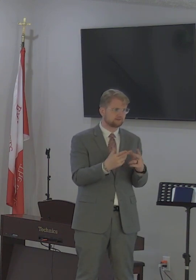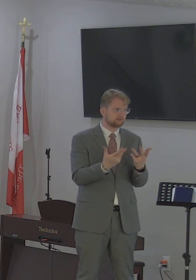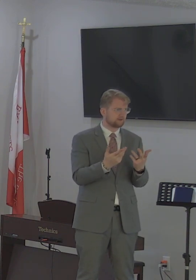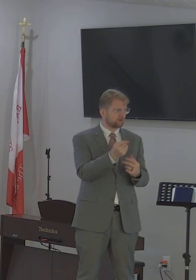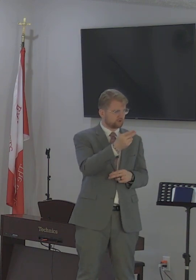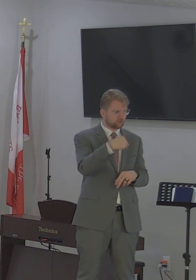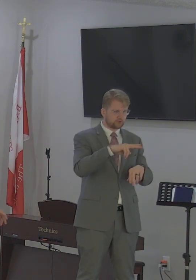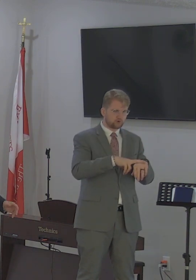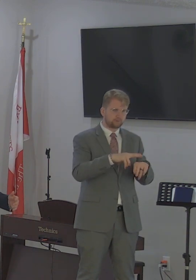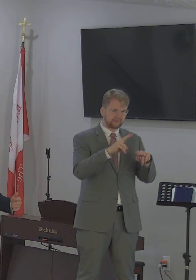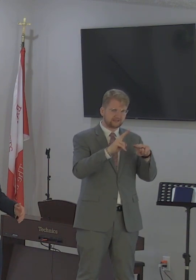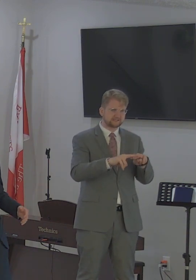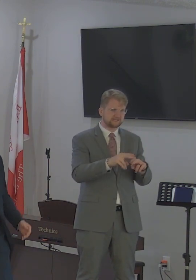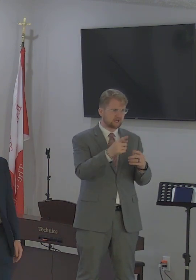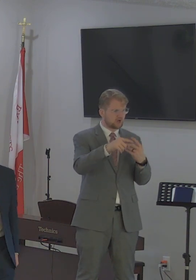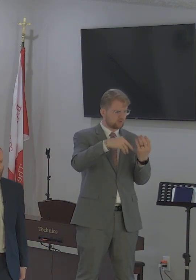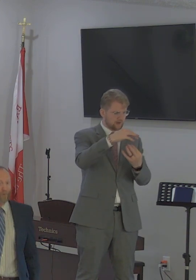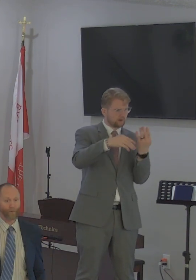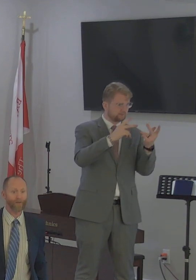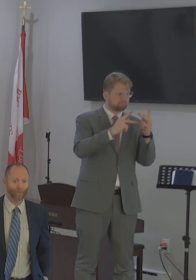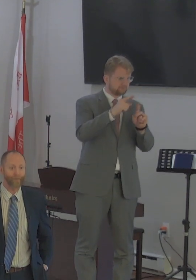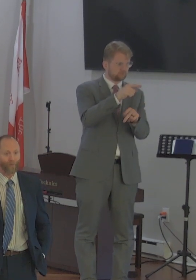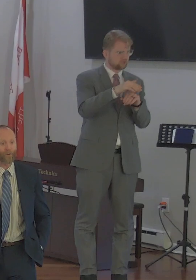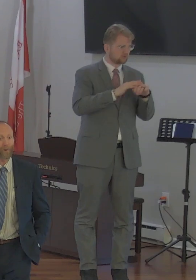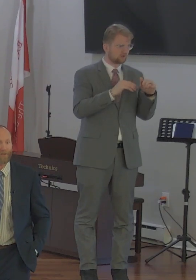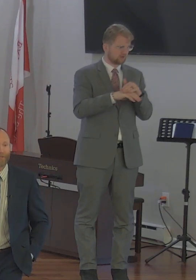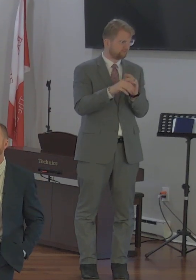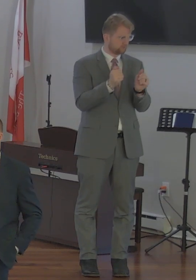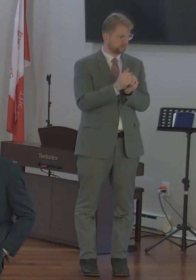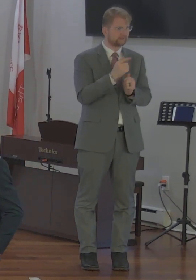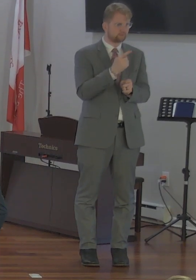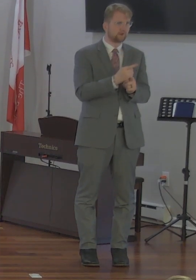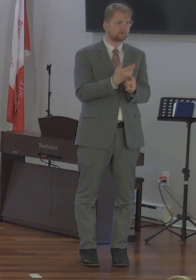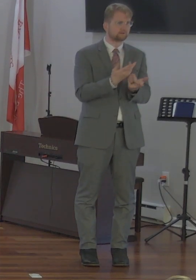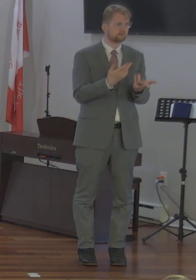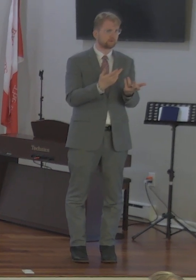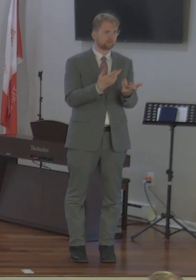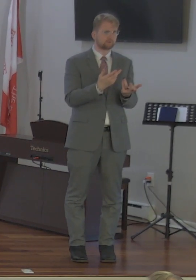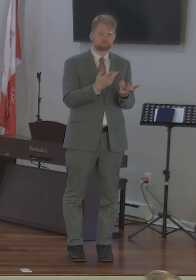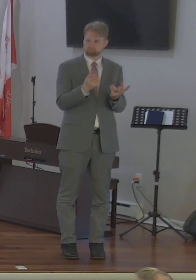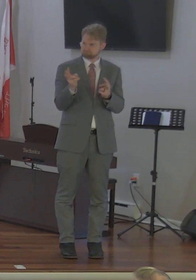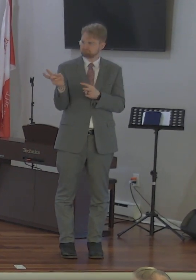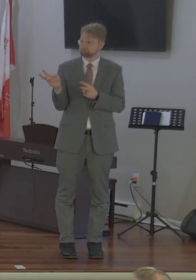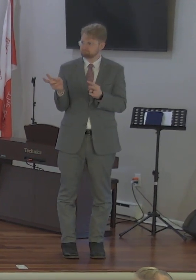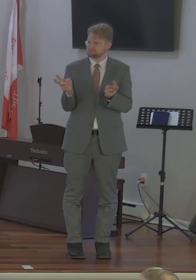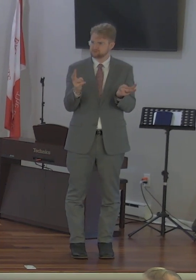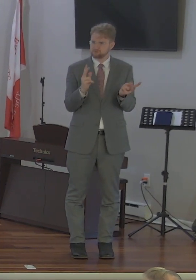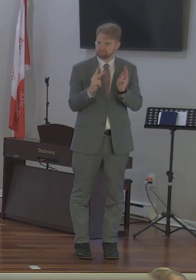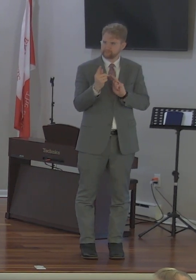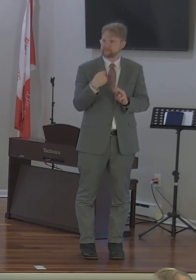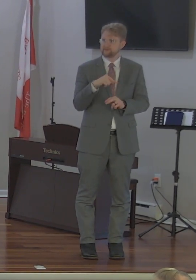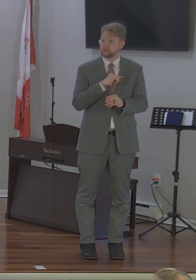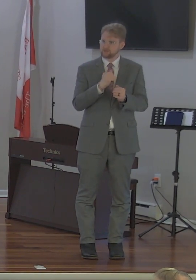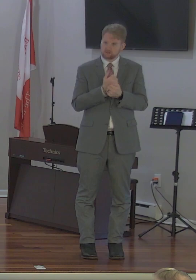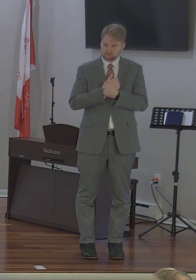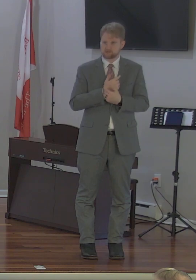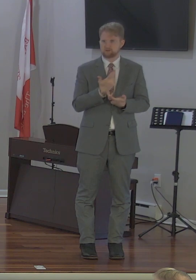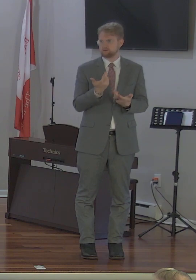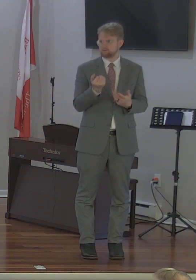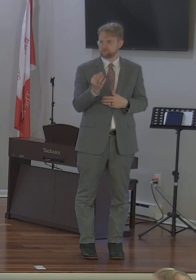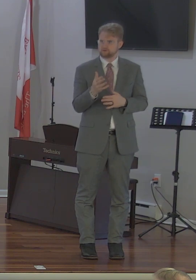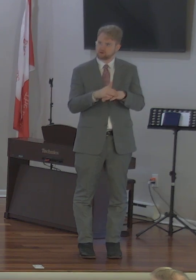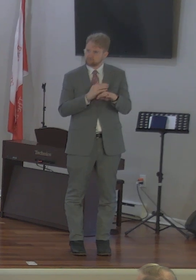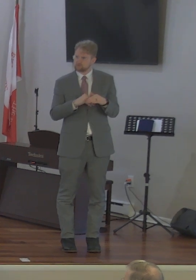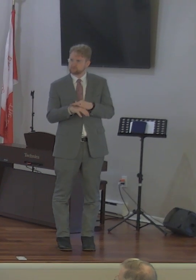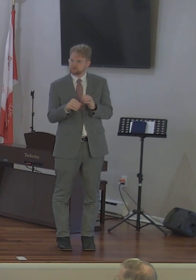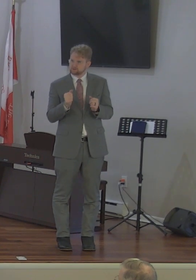Yeah, take a deep breath. I'm not going to pick on you. We do, don't we? Don't we normally sit around people that we like, people that we love, right? So we